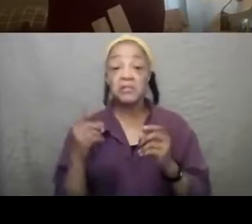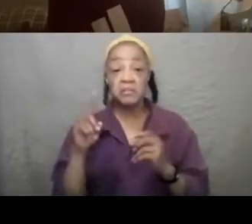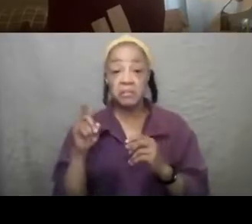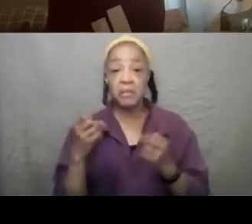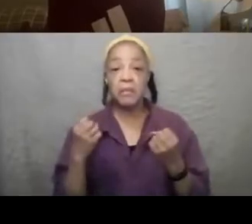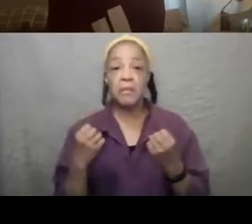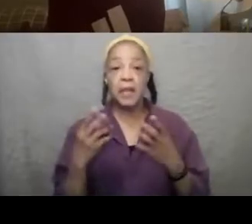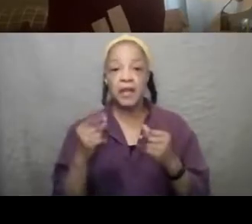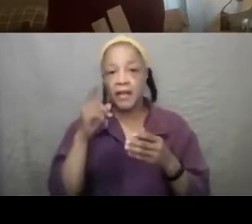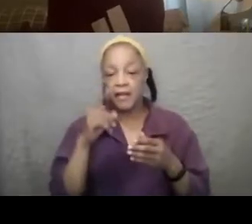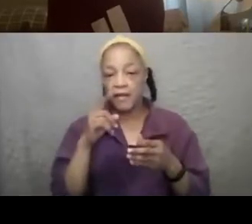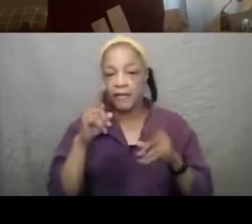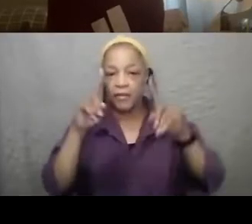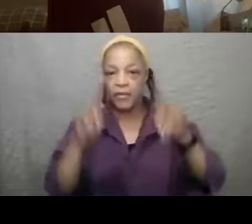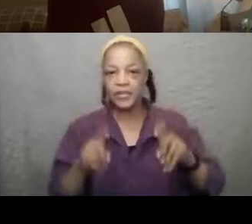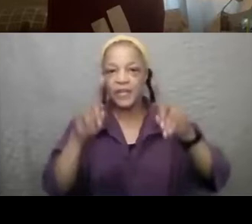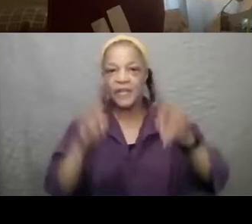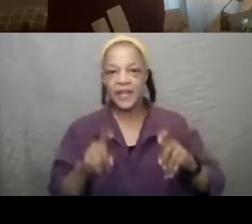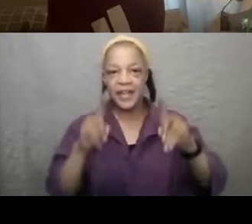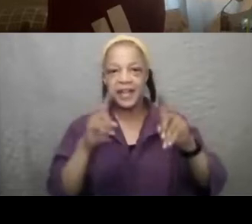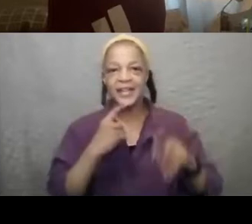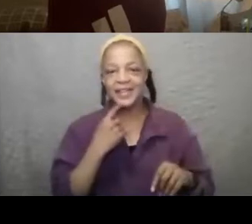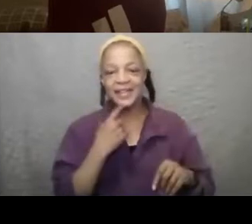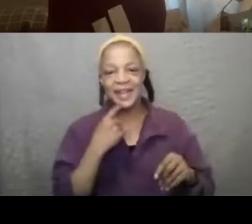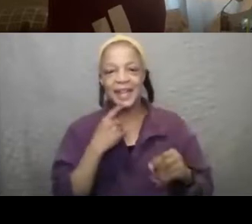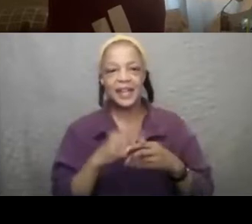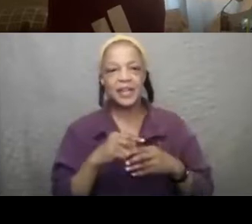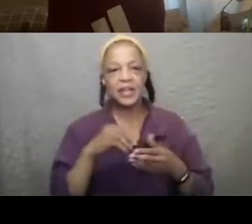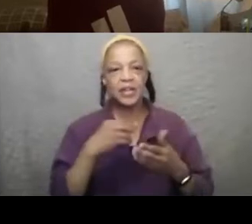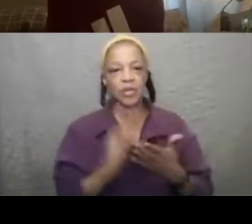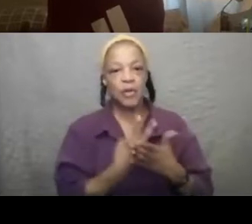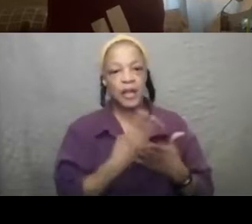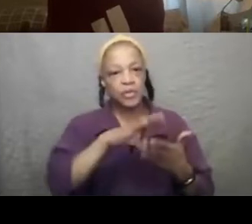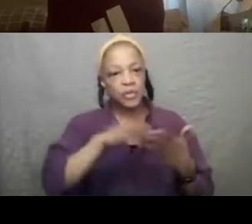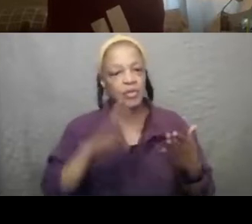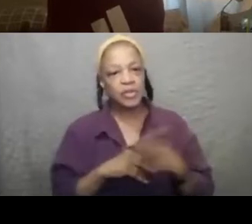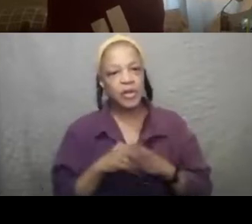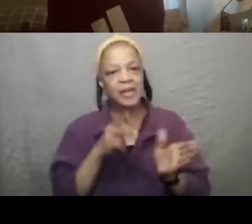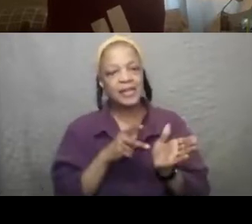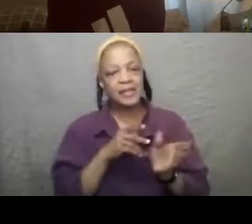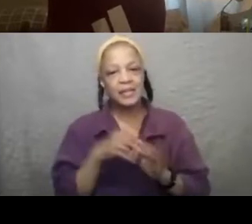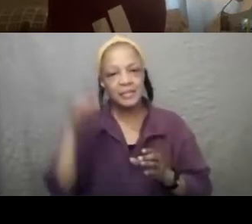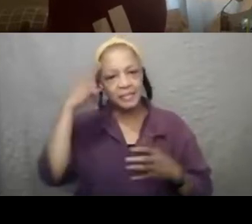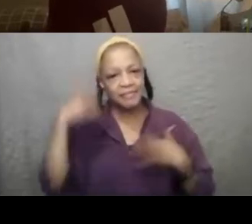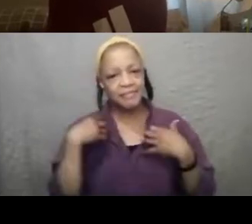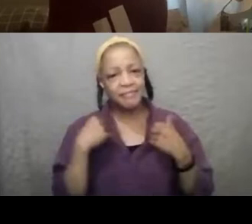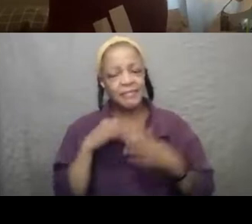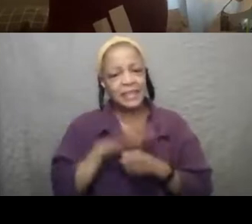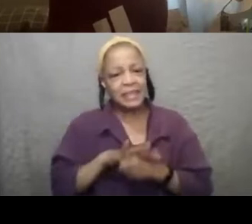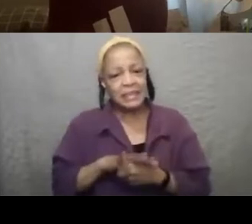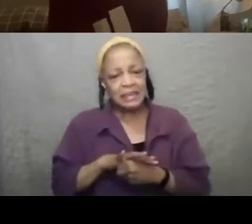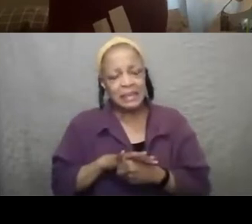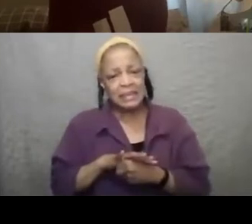done have shown 50% of grad students in psychiatric distress. Are we creating an